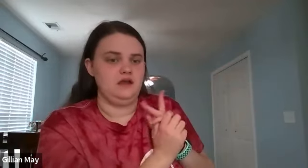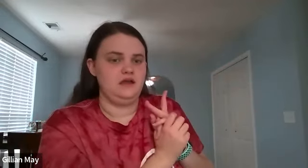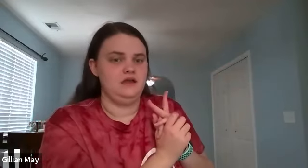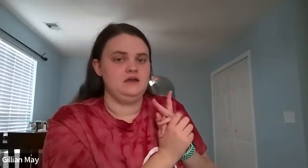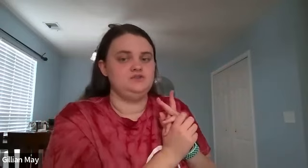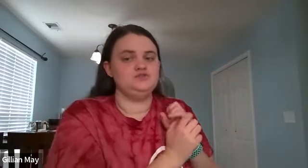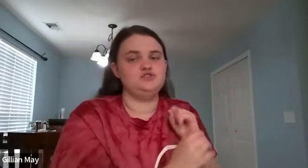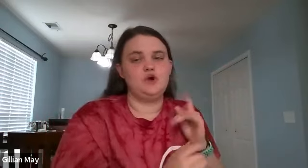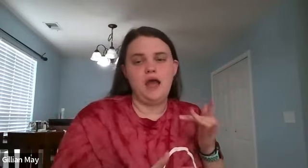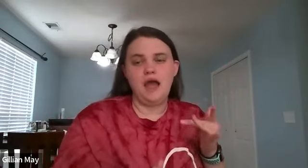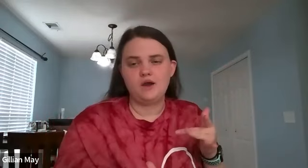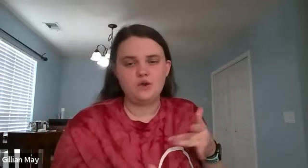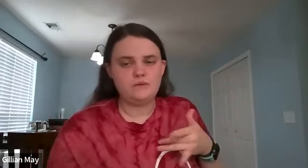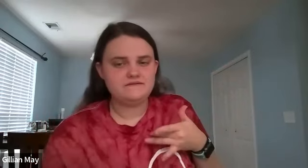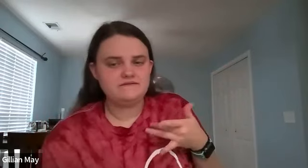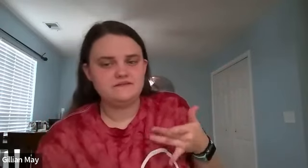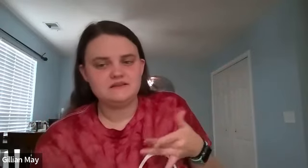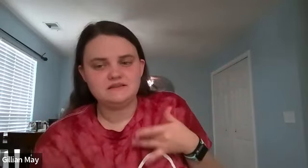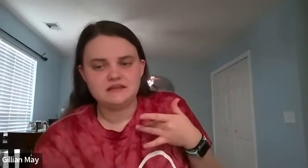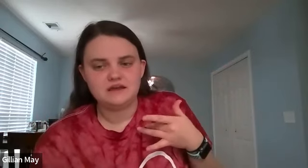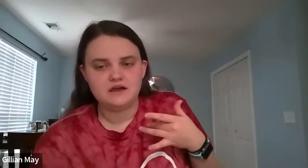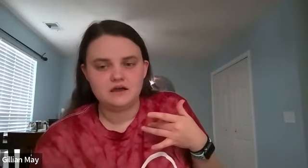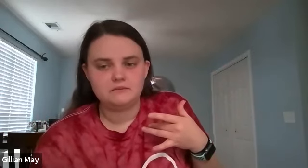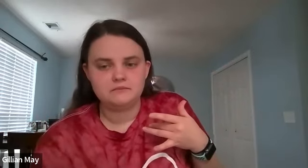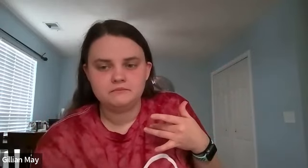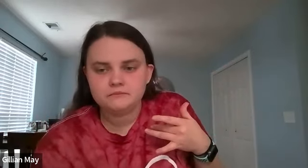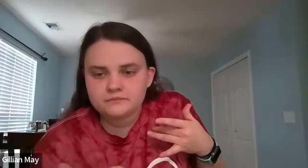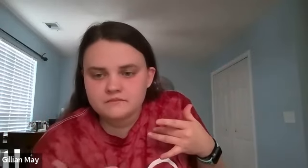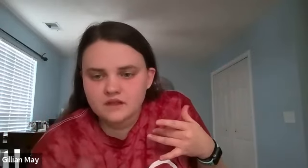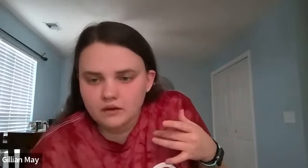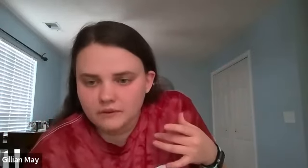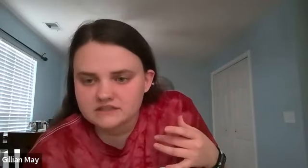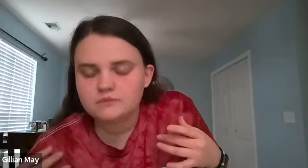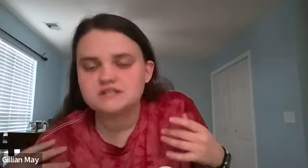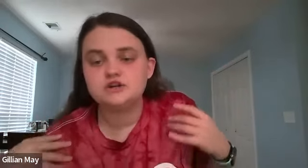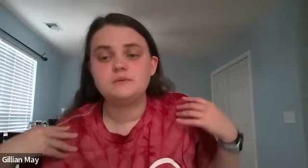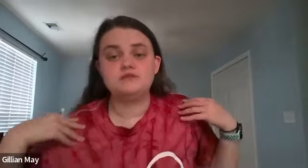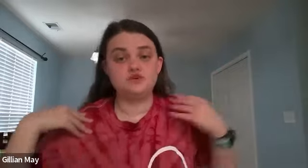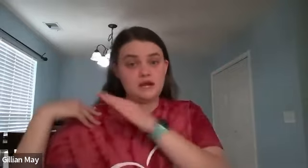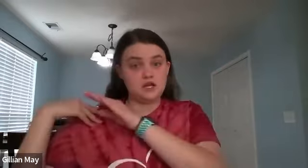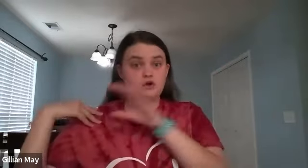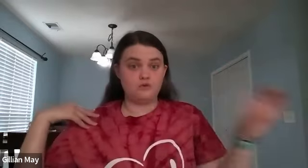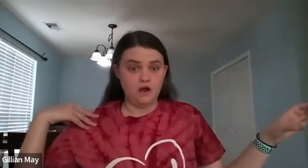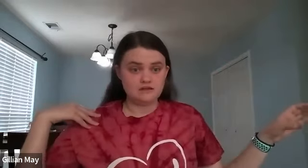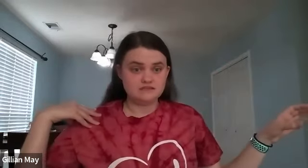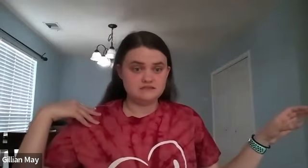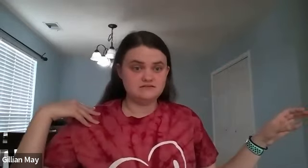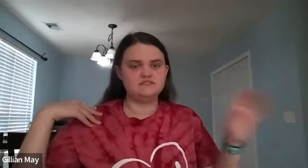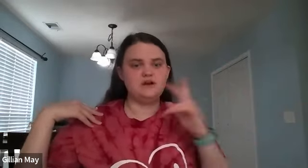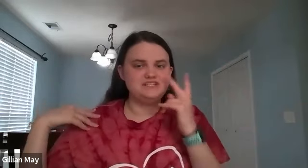Okay, so how are we feeling? Oh wait, so my starting one, so when I go across, sorry, I just